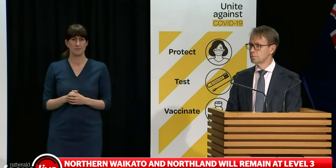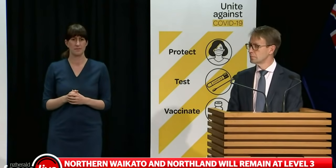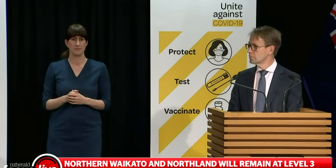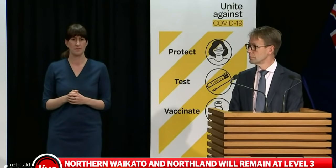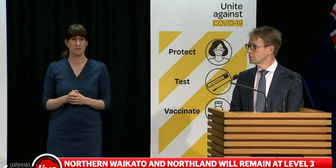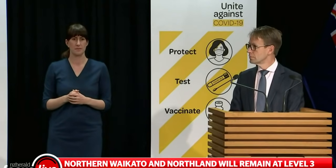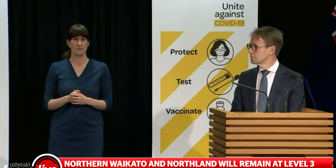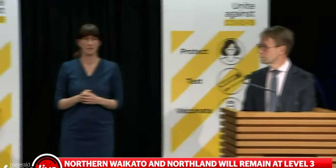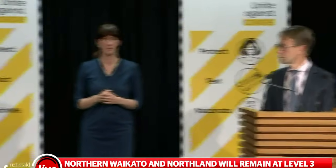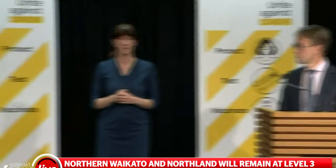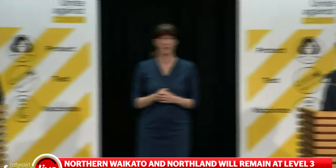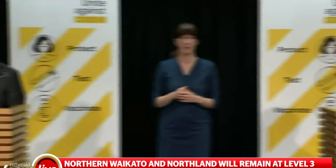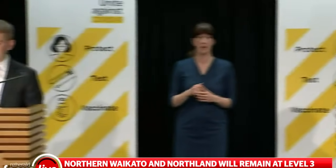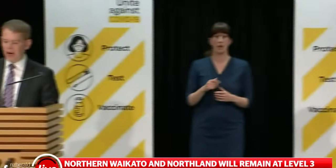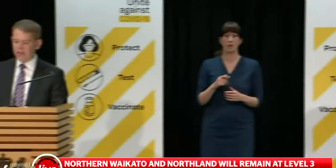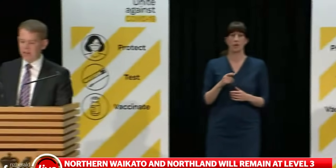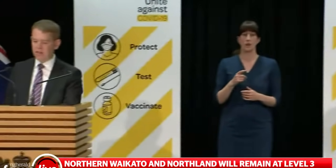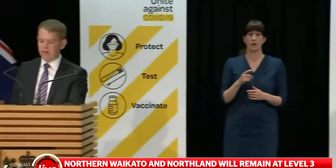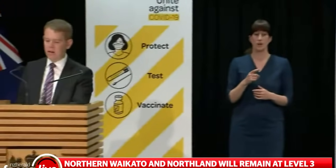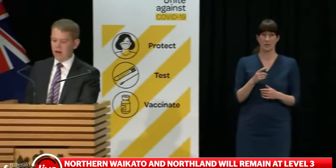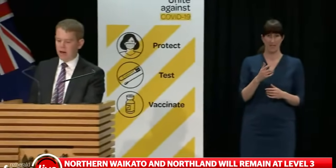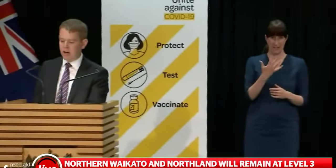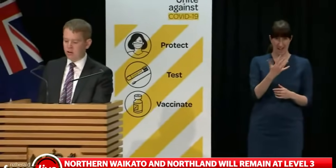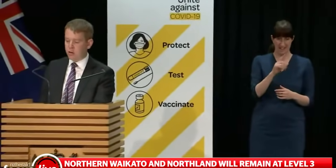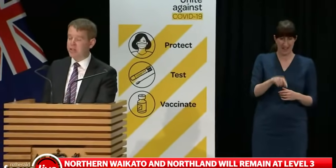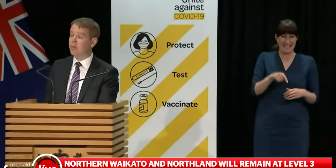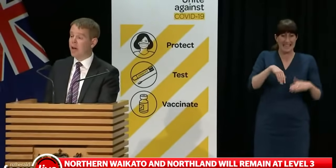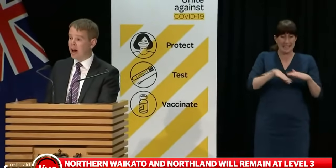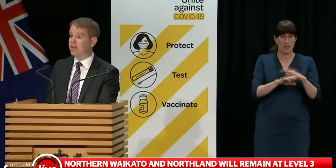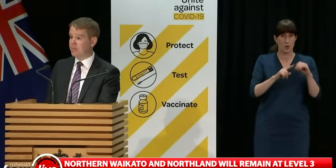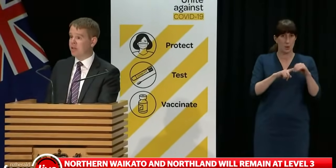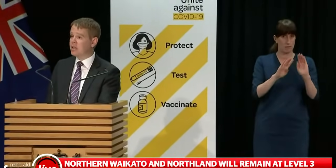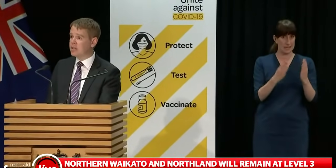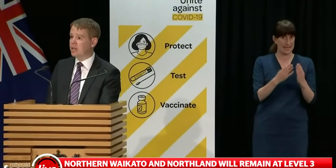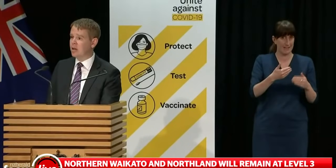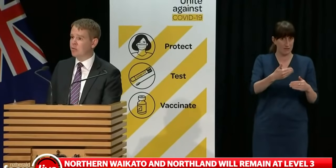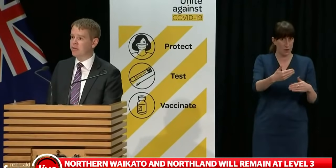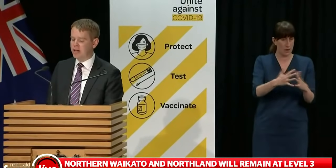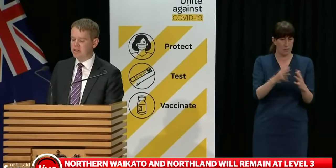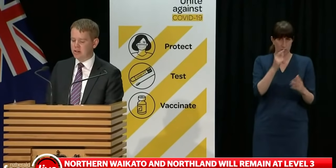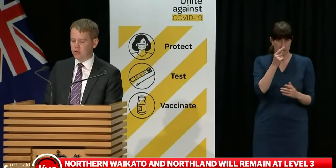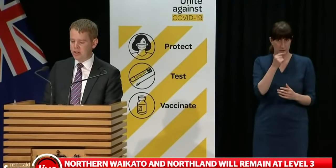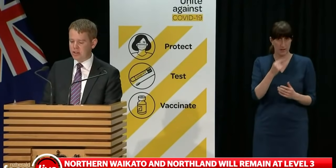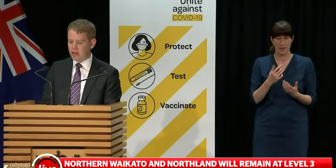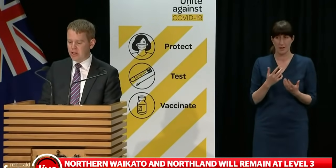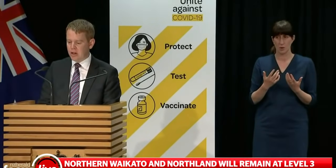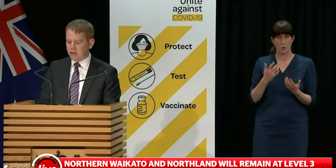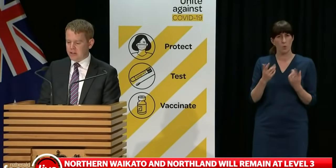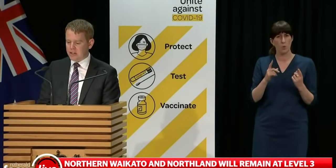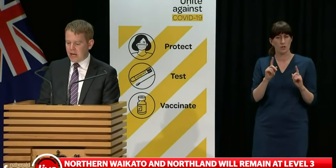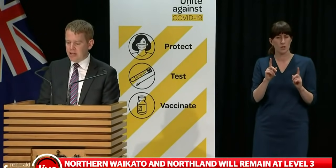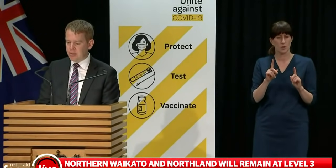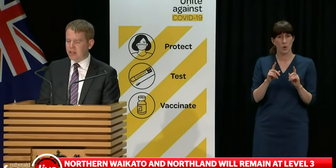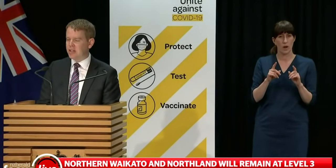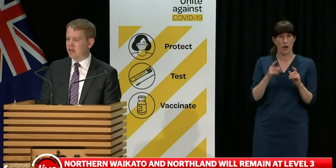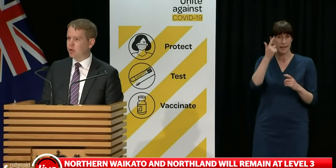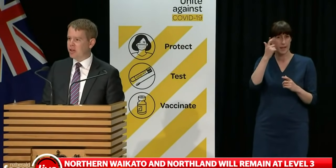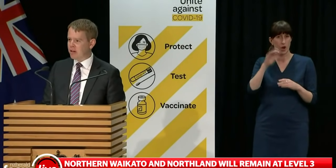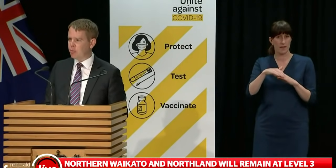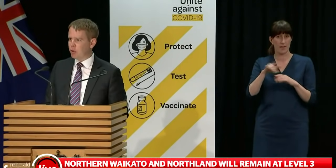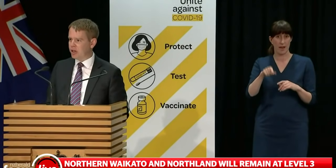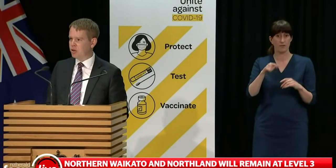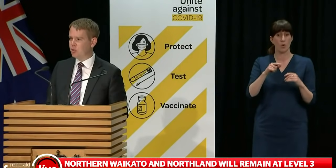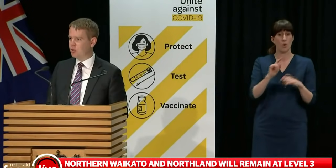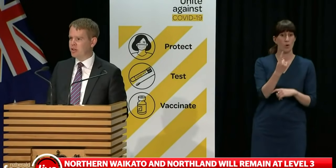place? As we do see the number of cases increasing, and we are expecting to see the number of cases increasing, the sustainability of